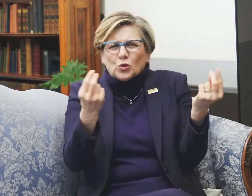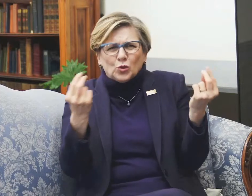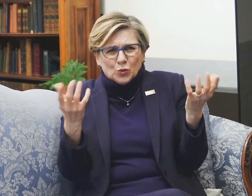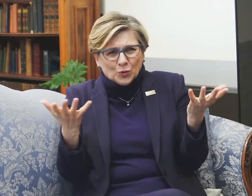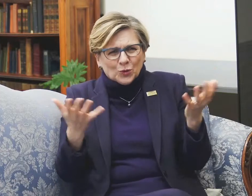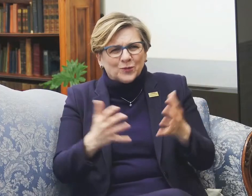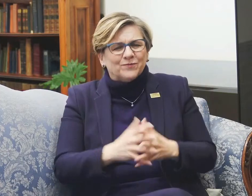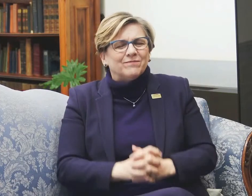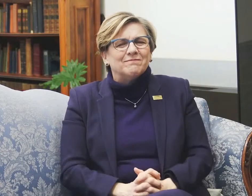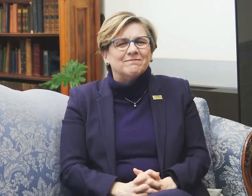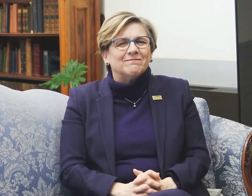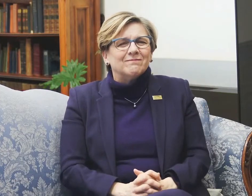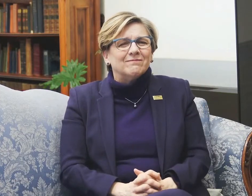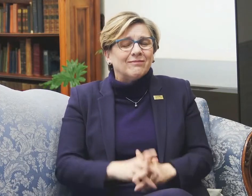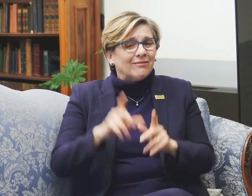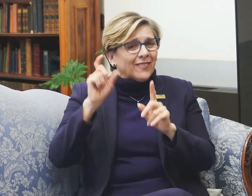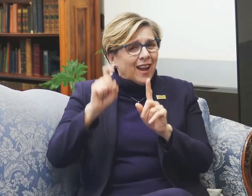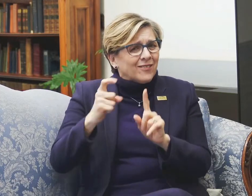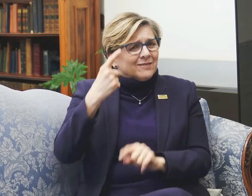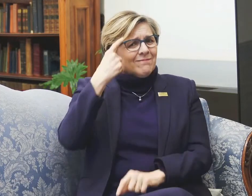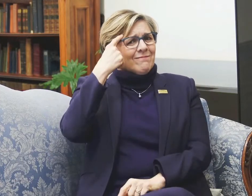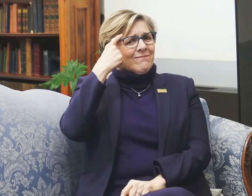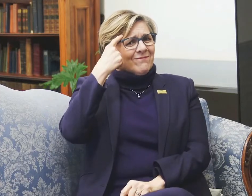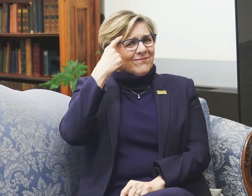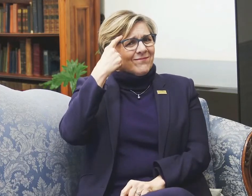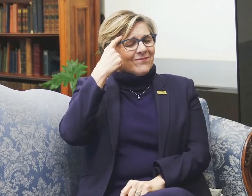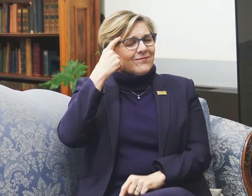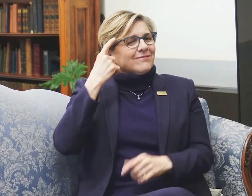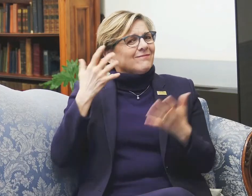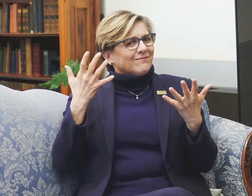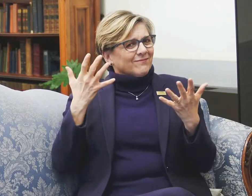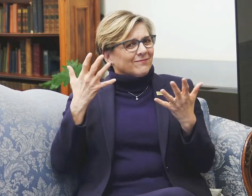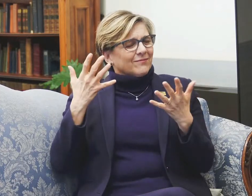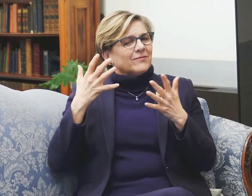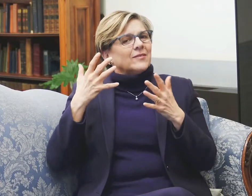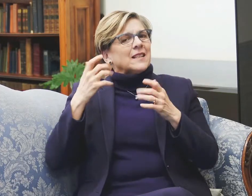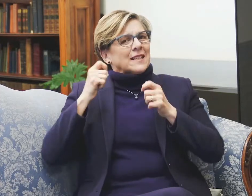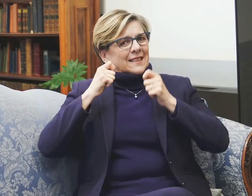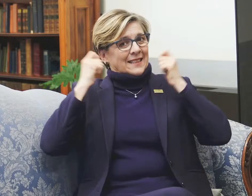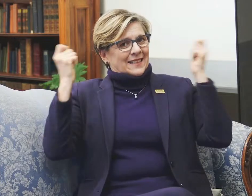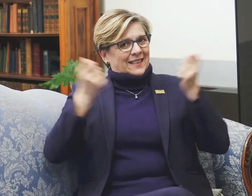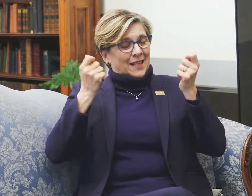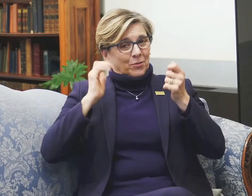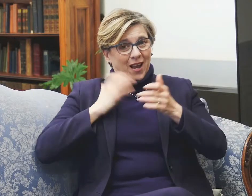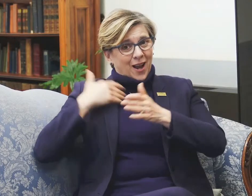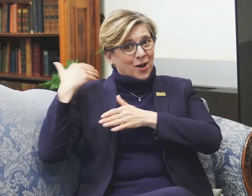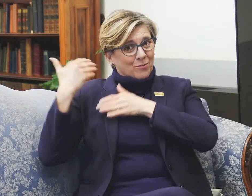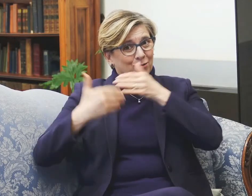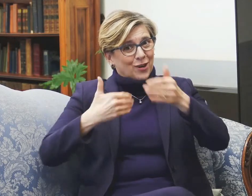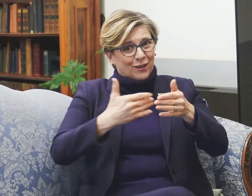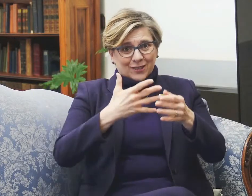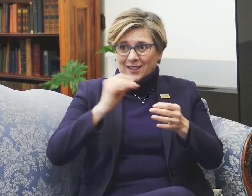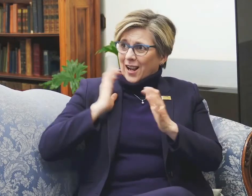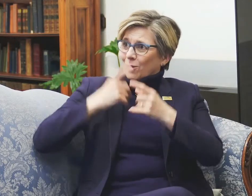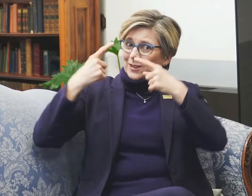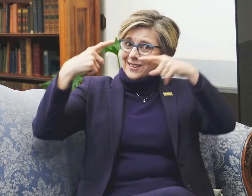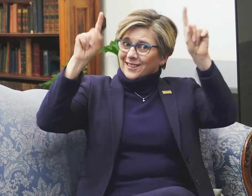of uncertainty and doubt and so many unanswered questions. It's critical that in these very times we draw from our